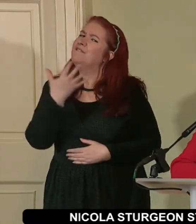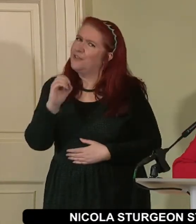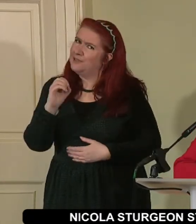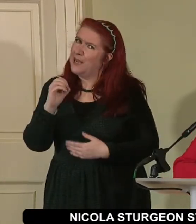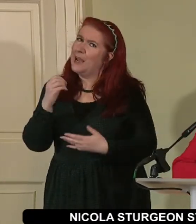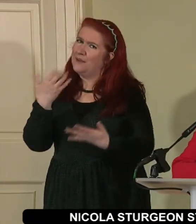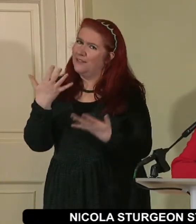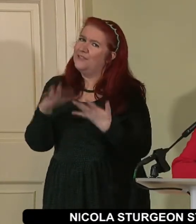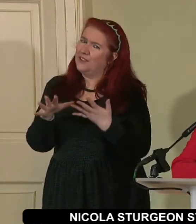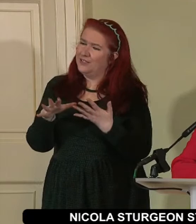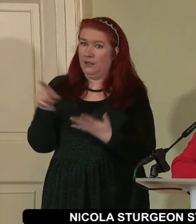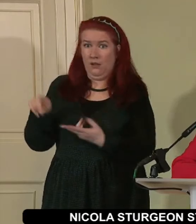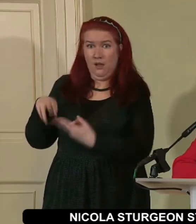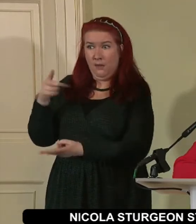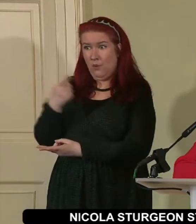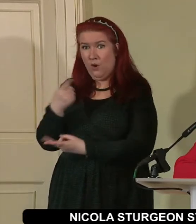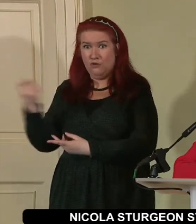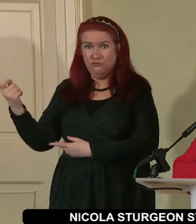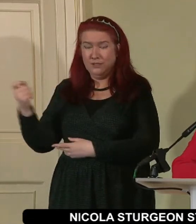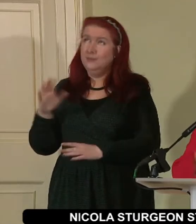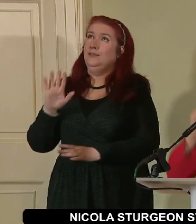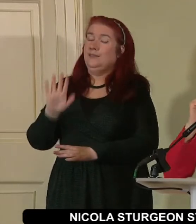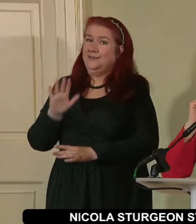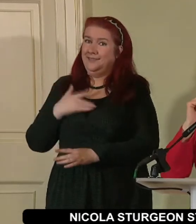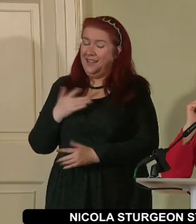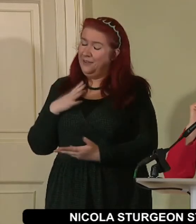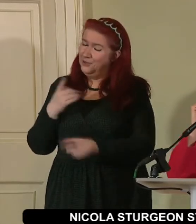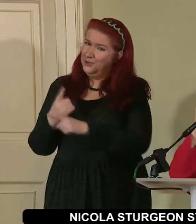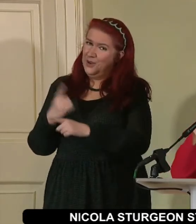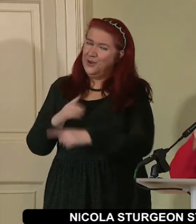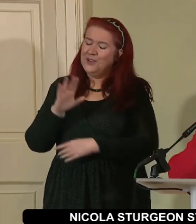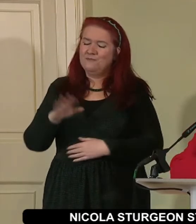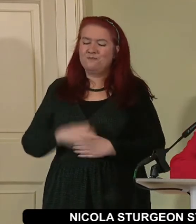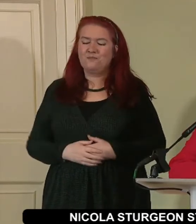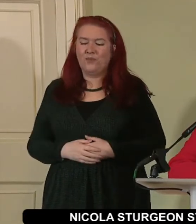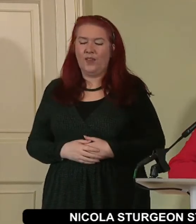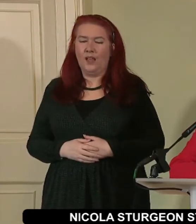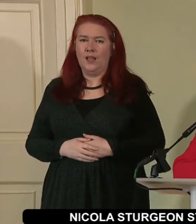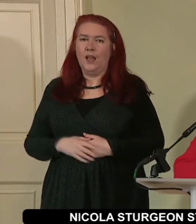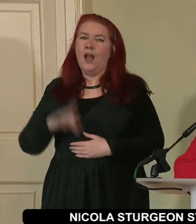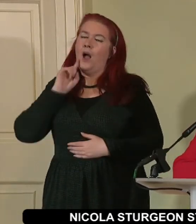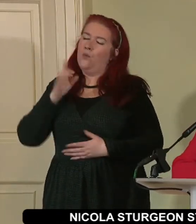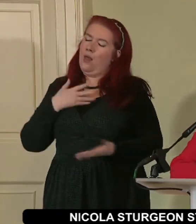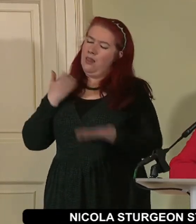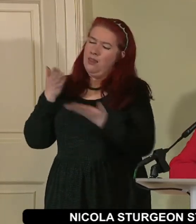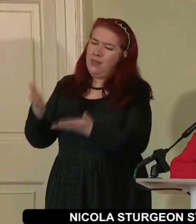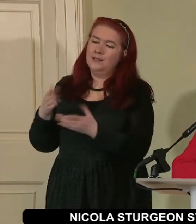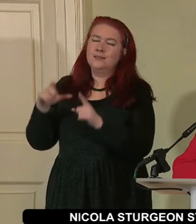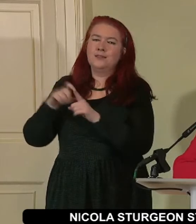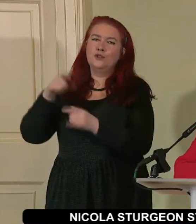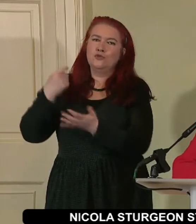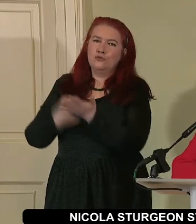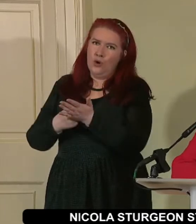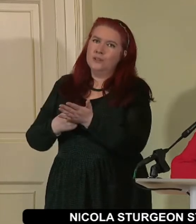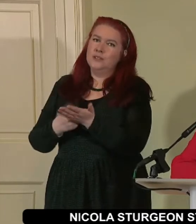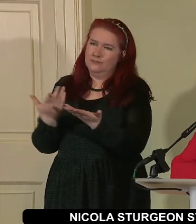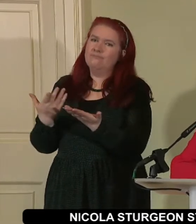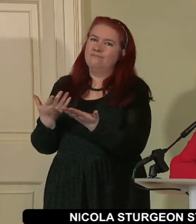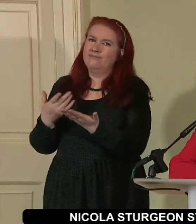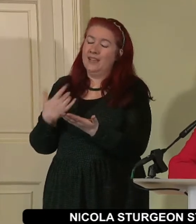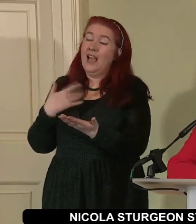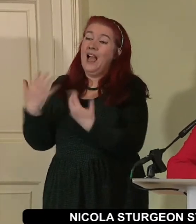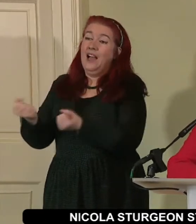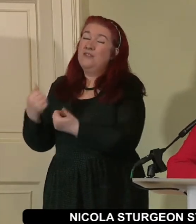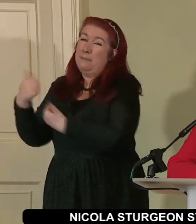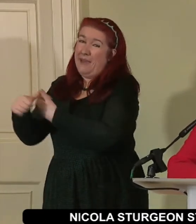he's already inflated it to 100, we may have words there. I will let Mr Ross have the bet. My party will keep winning